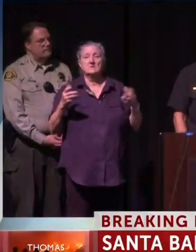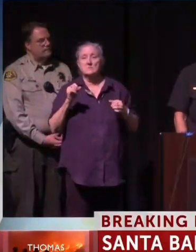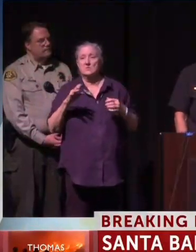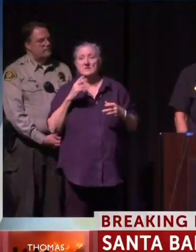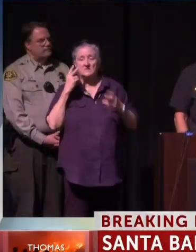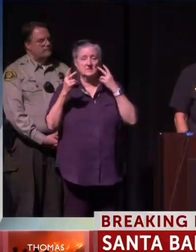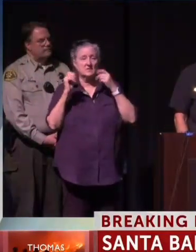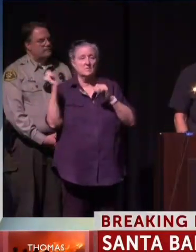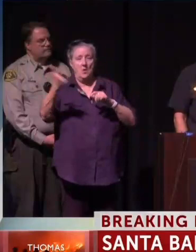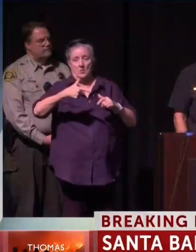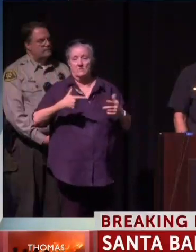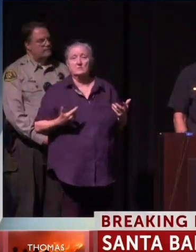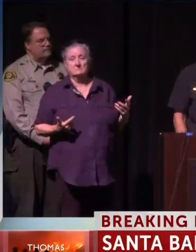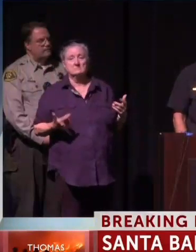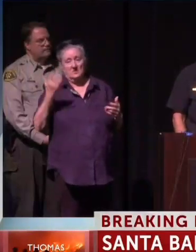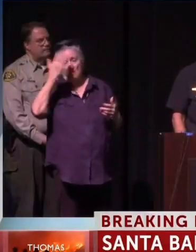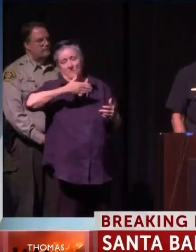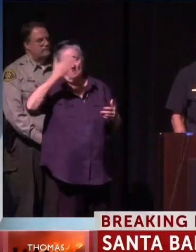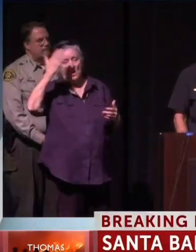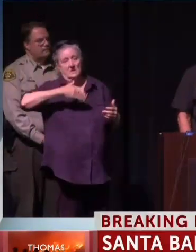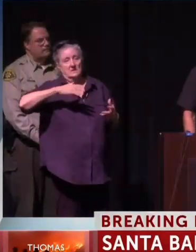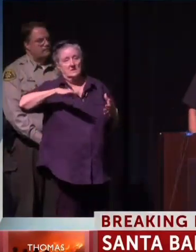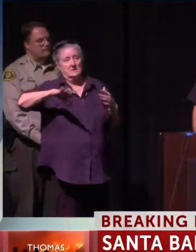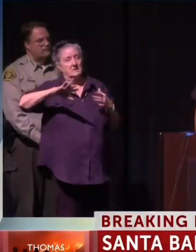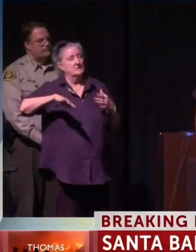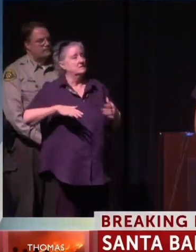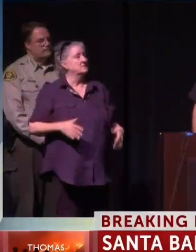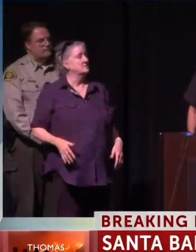visible from all over the front country. So.